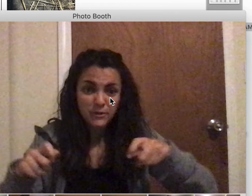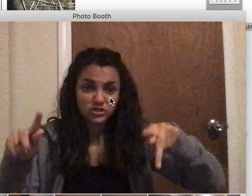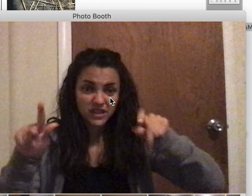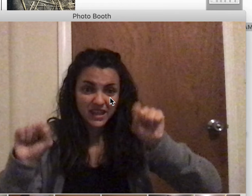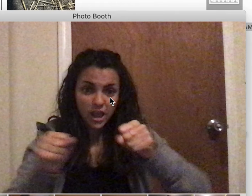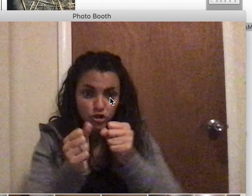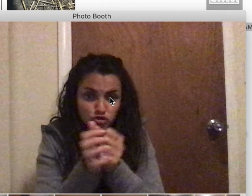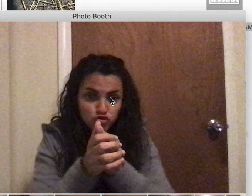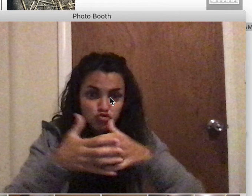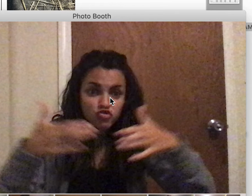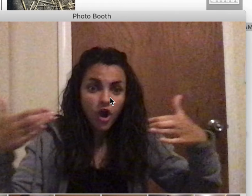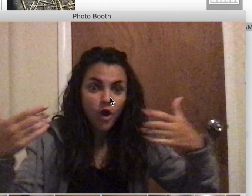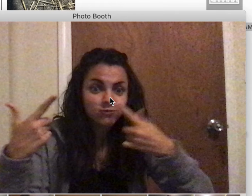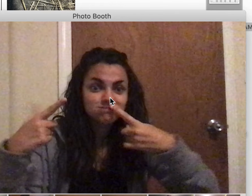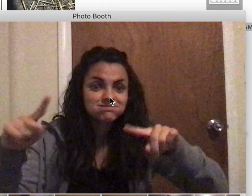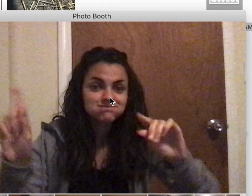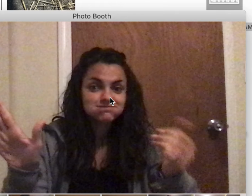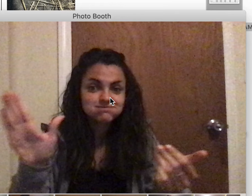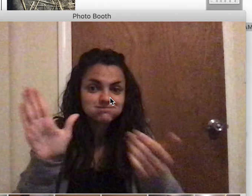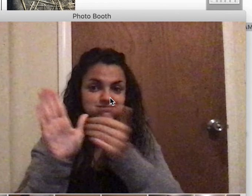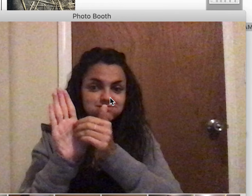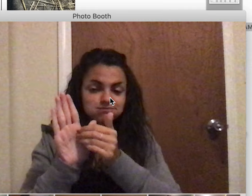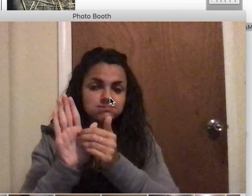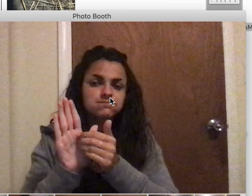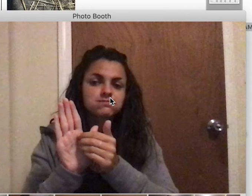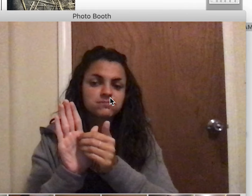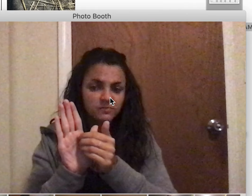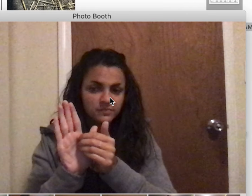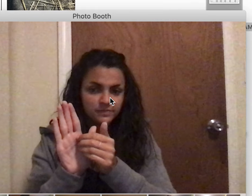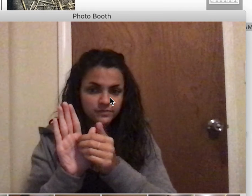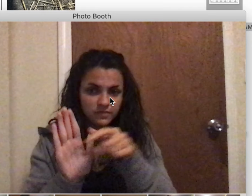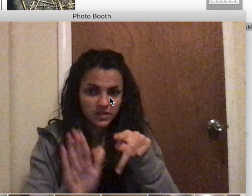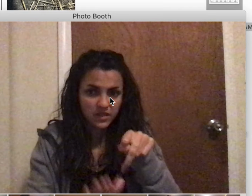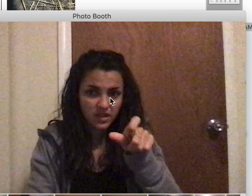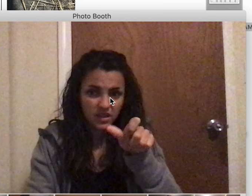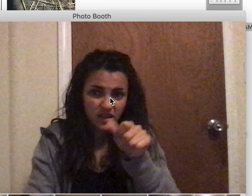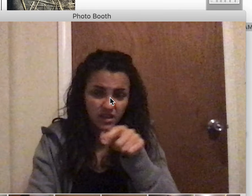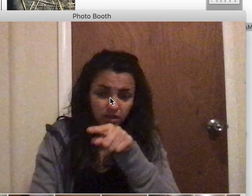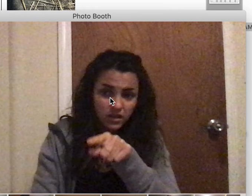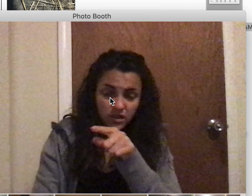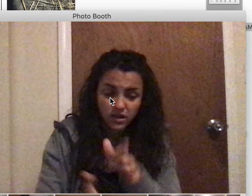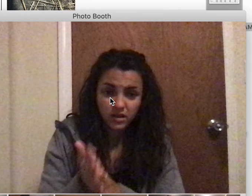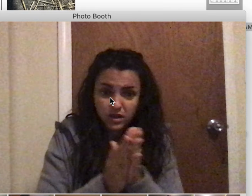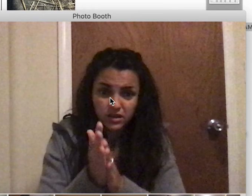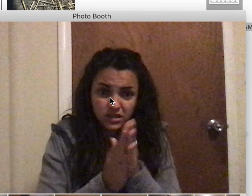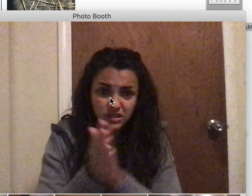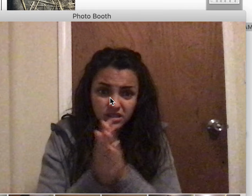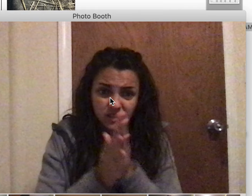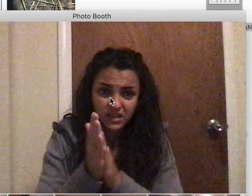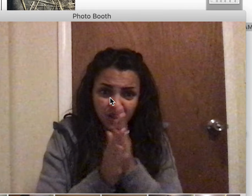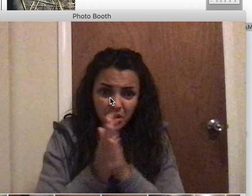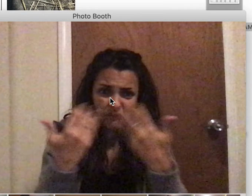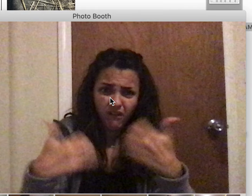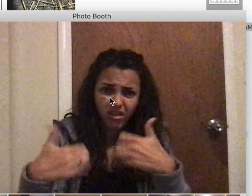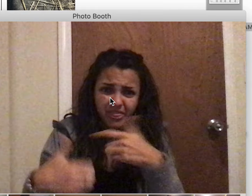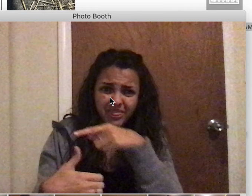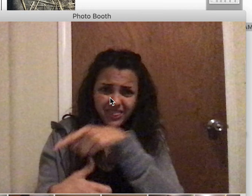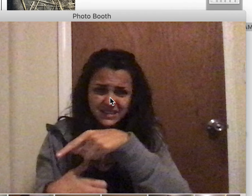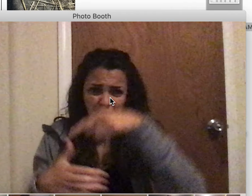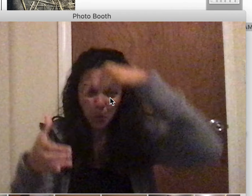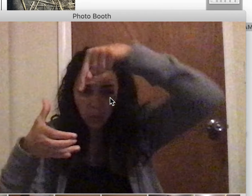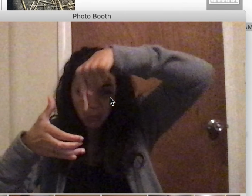country. Pennsylvania environmental regulators have scrambled to stay ahead of the challenges the drilling has brought in the last 2 years. This